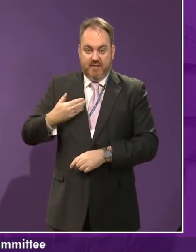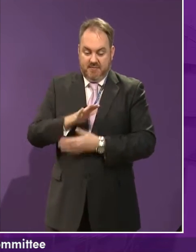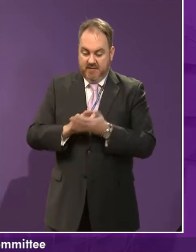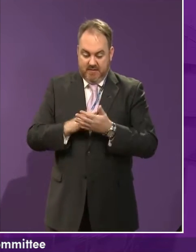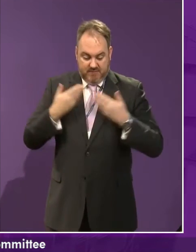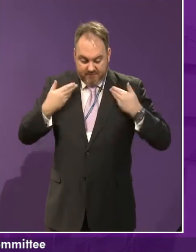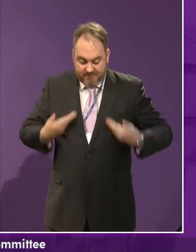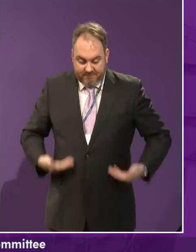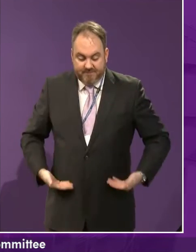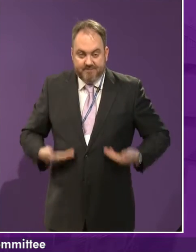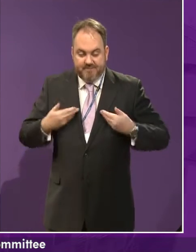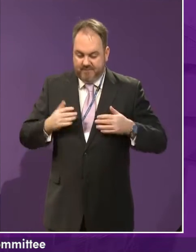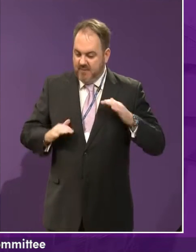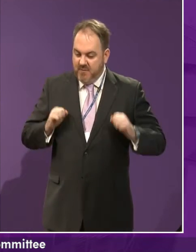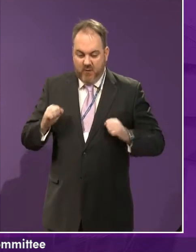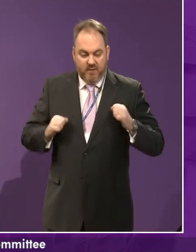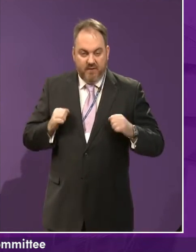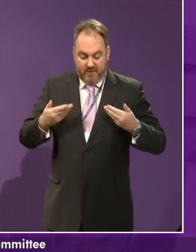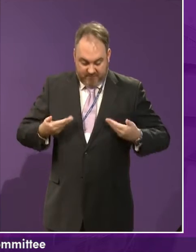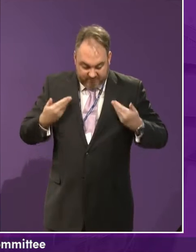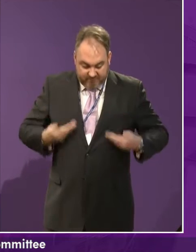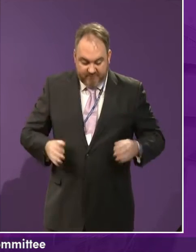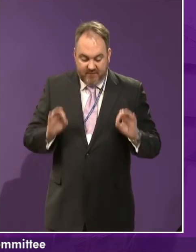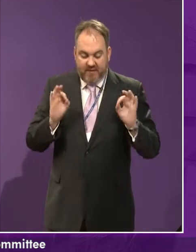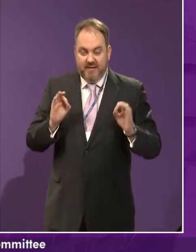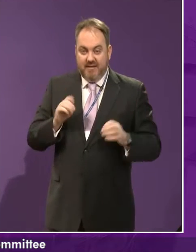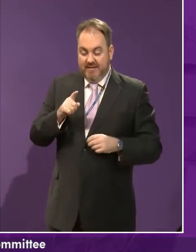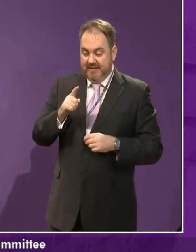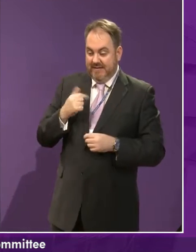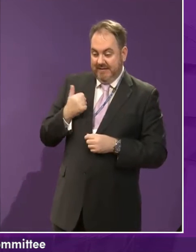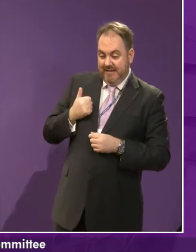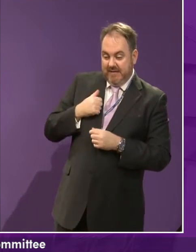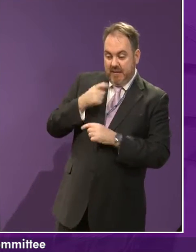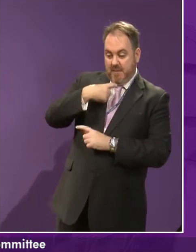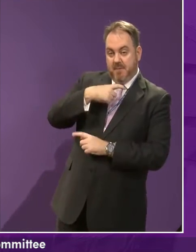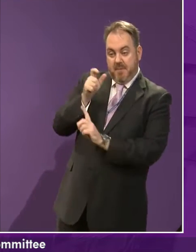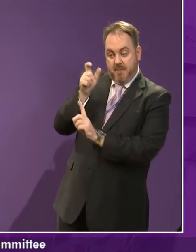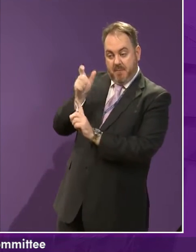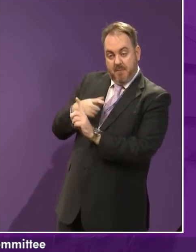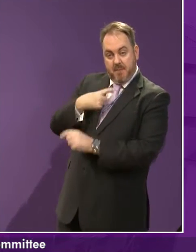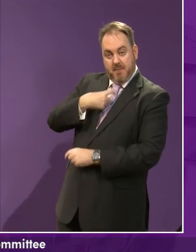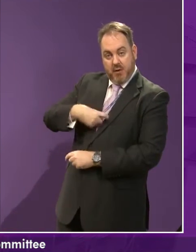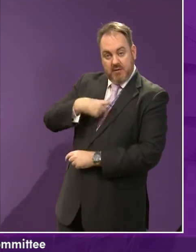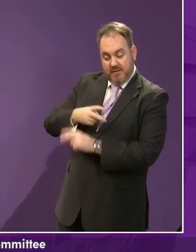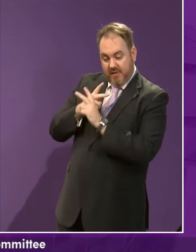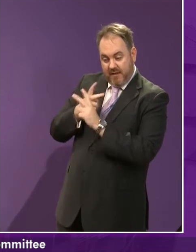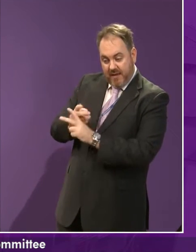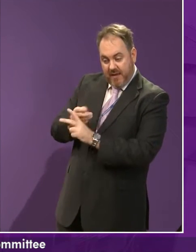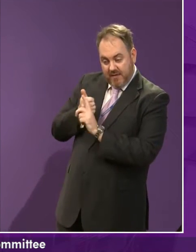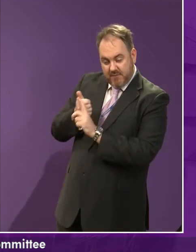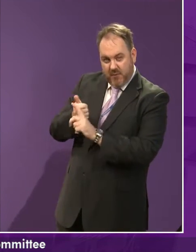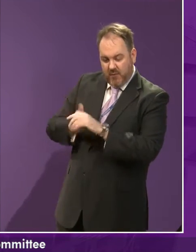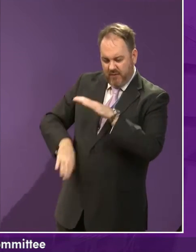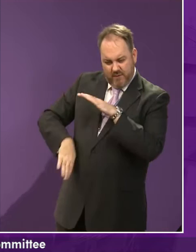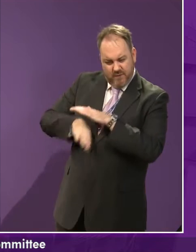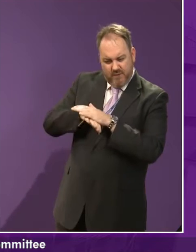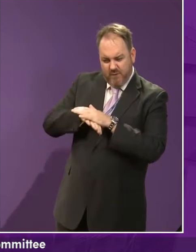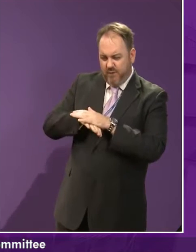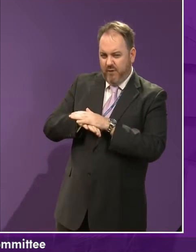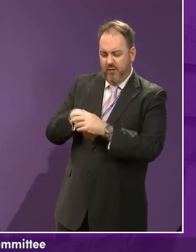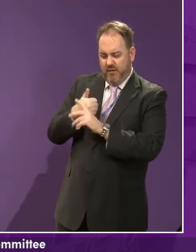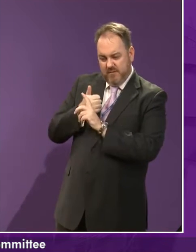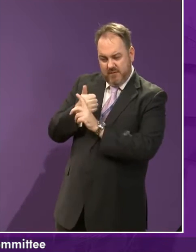significant complex difficulties. He would need personal care support, would need a complete package of support. So our approach